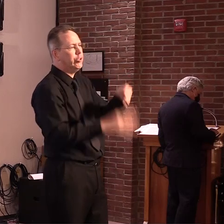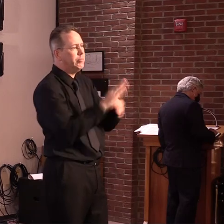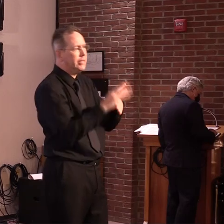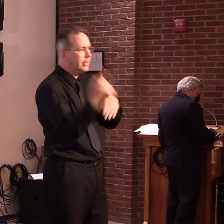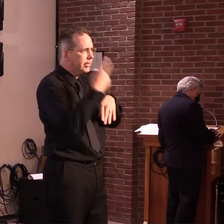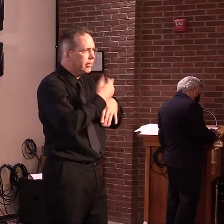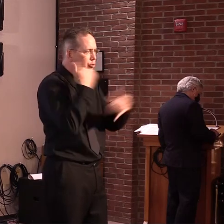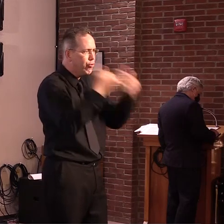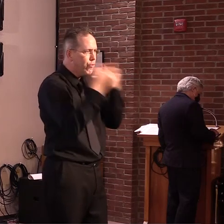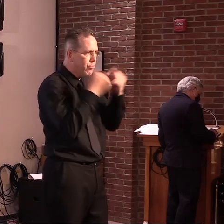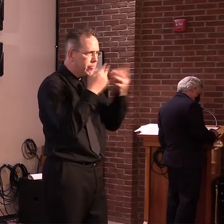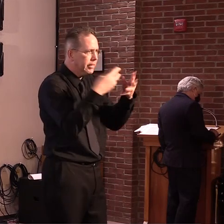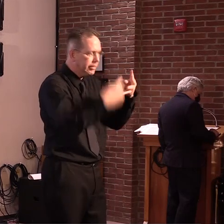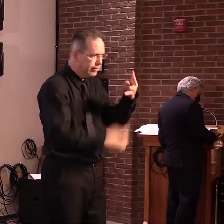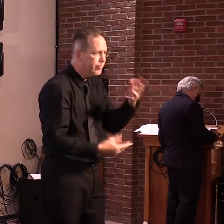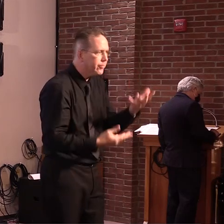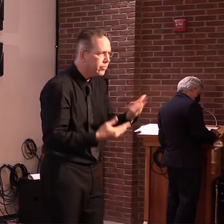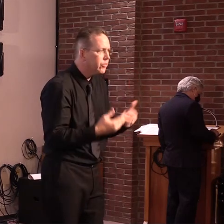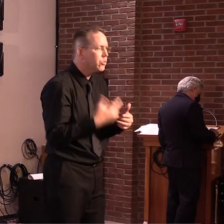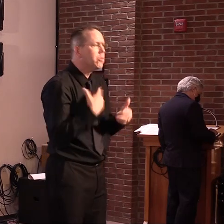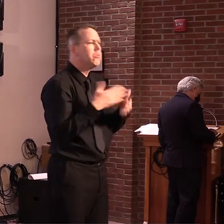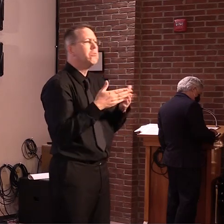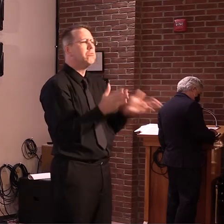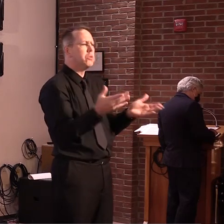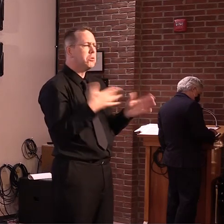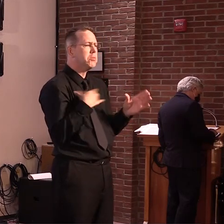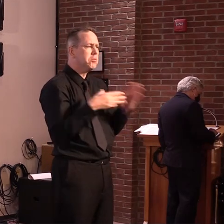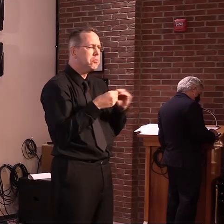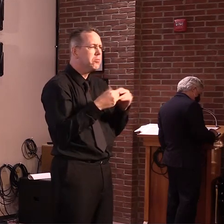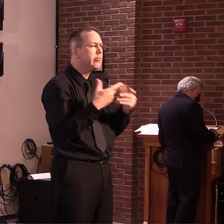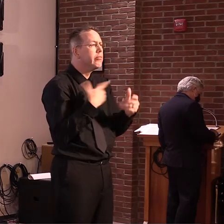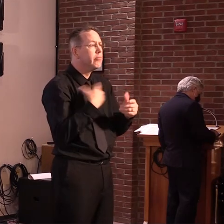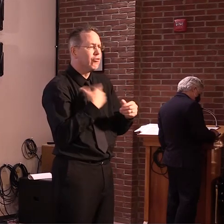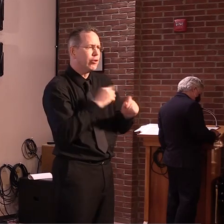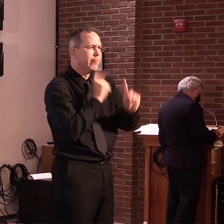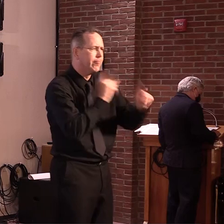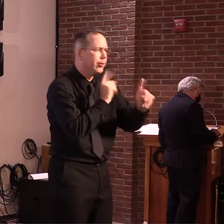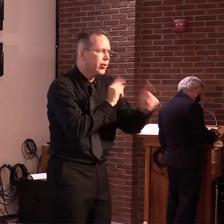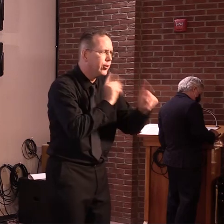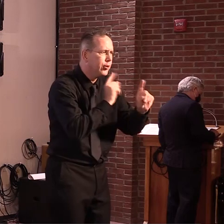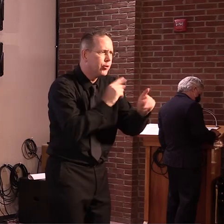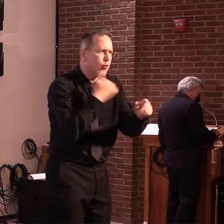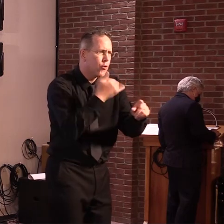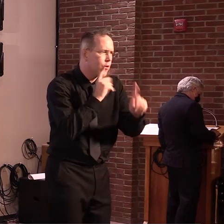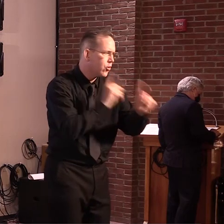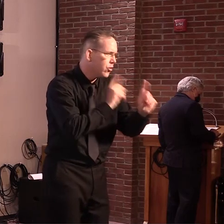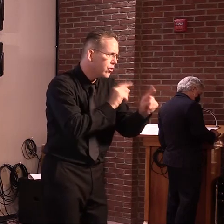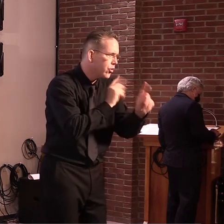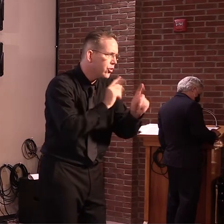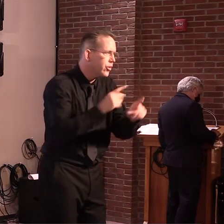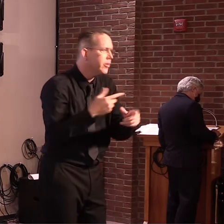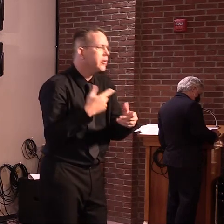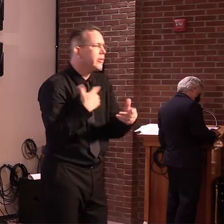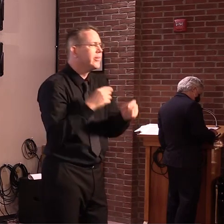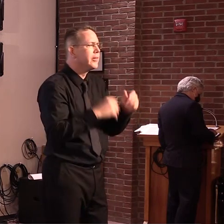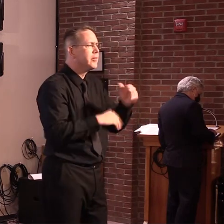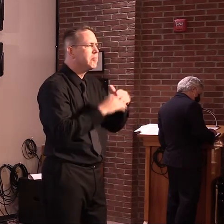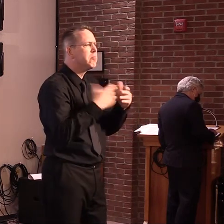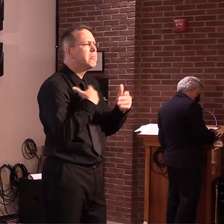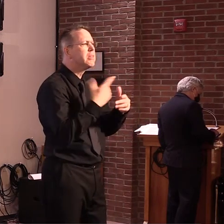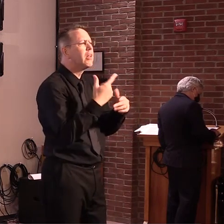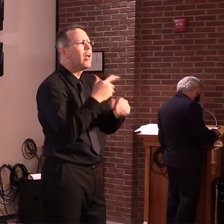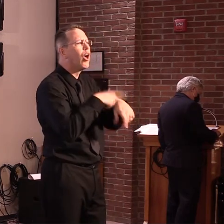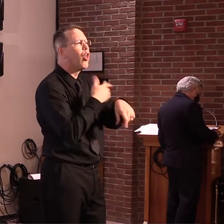able to be answered, and we are seeing wait times of actually less than a minute in most cases.